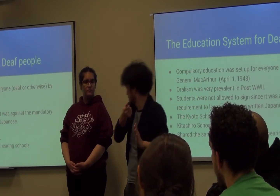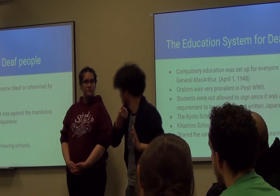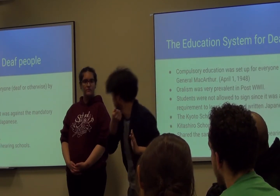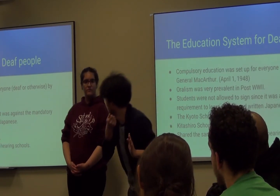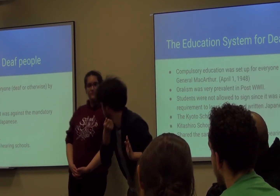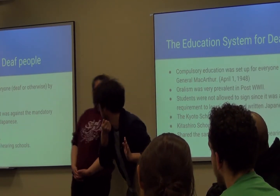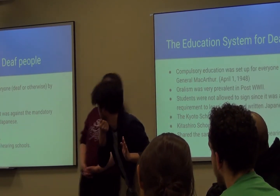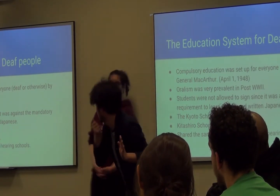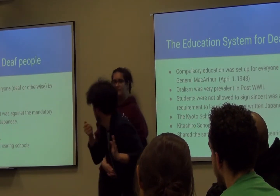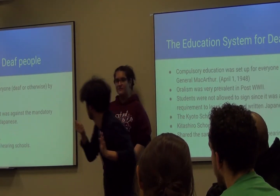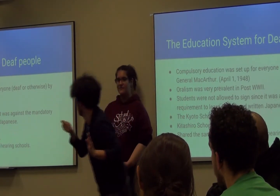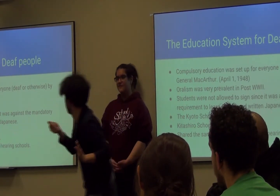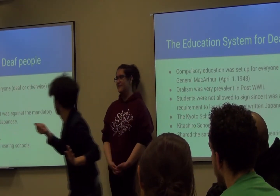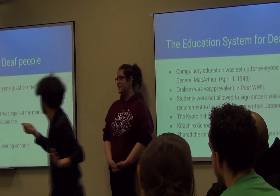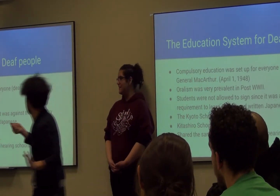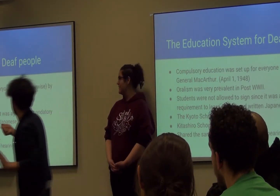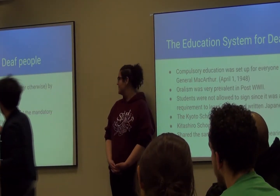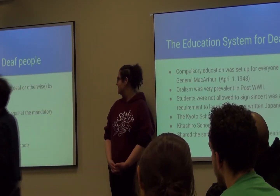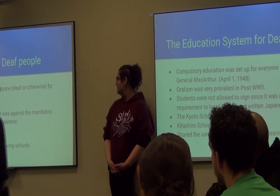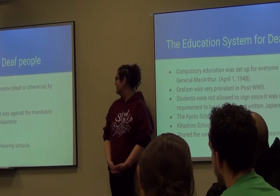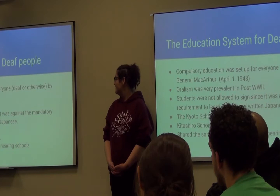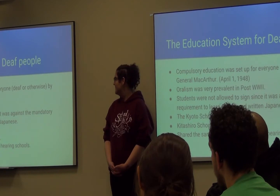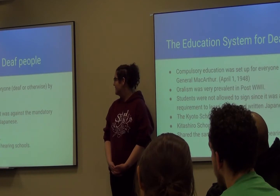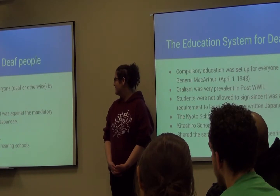after that, so during World War II, after,